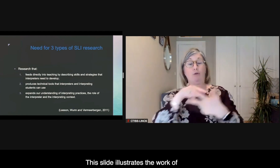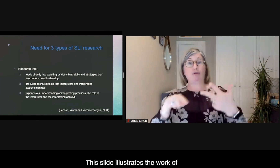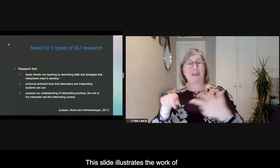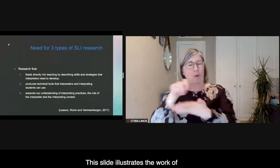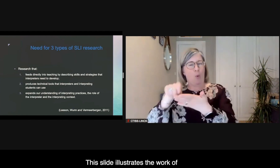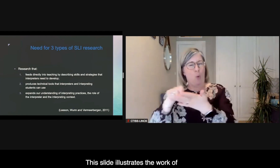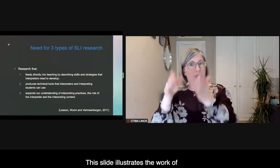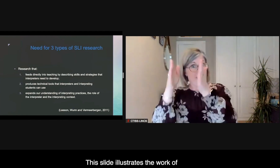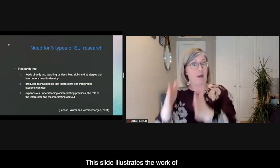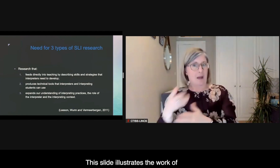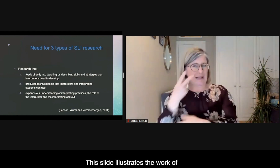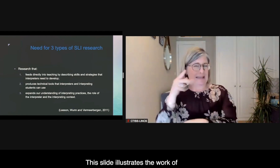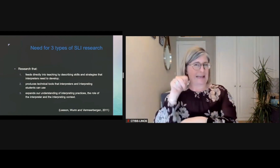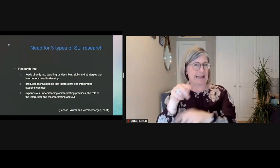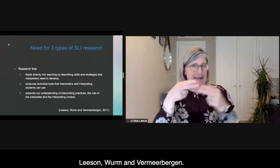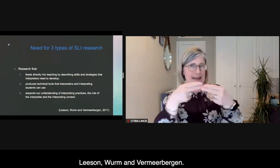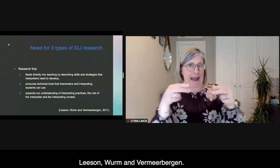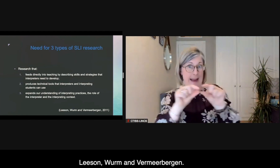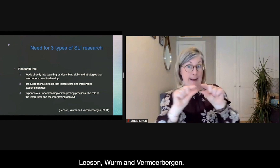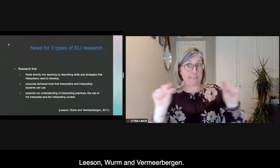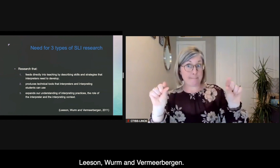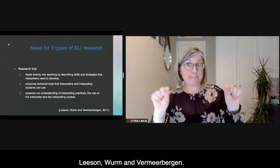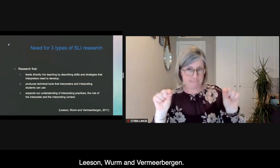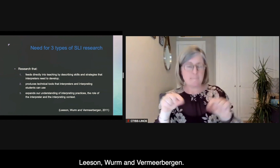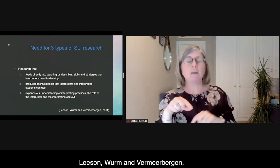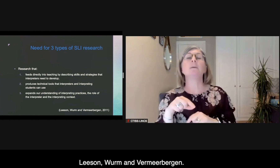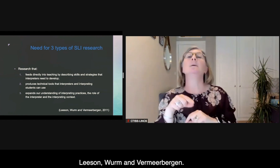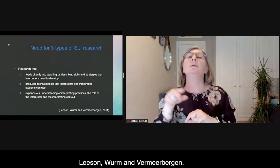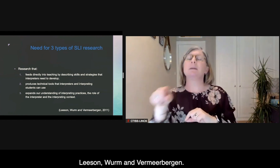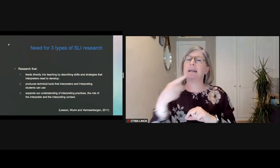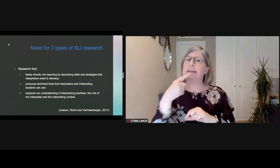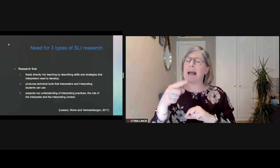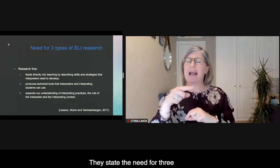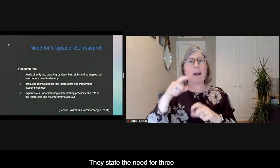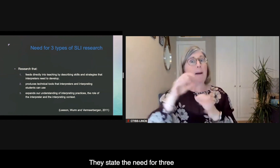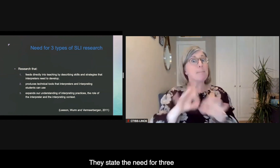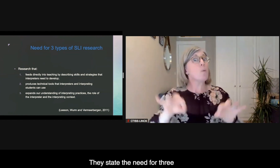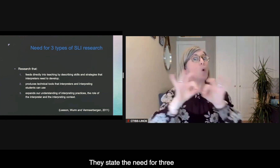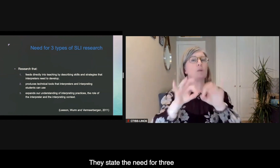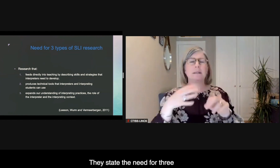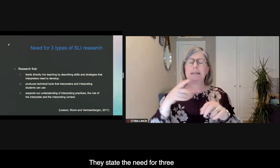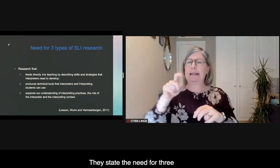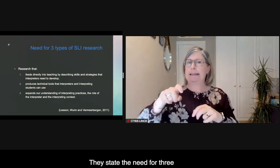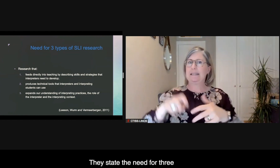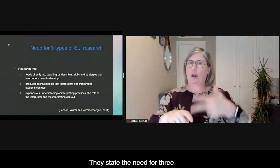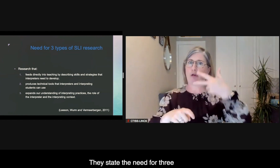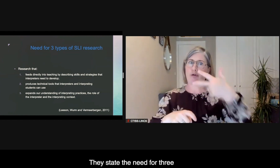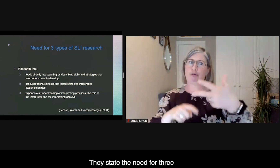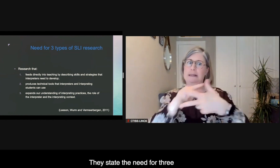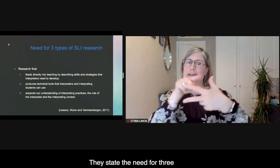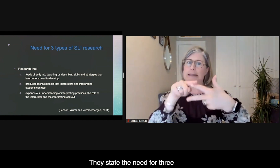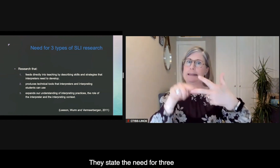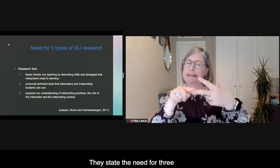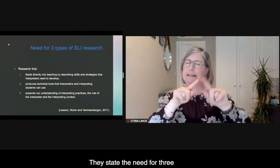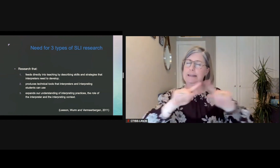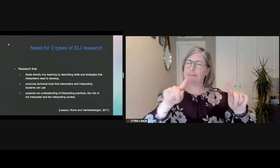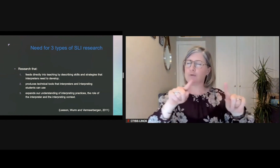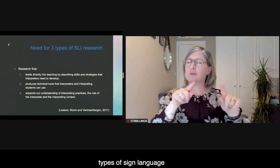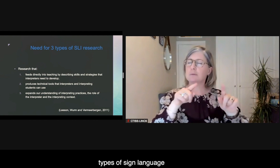This slide illustrates the work of Leeson, Worm, and Van Meegeren. They state the need for 3 types of sign language